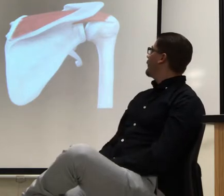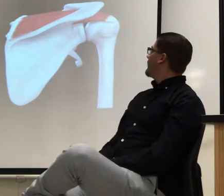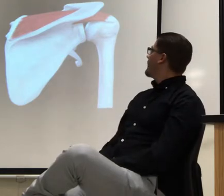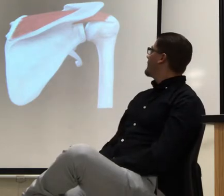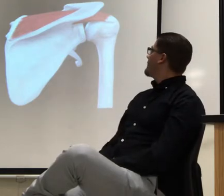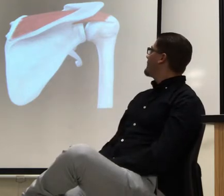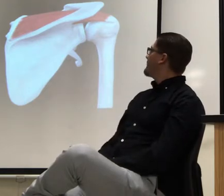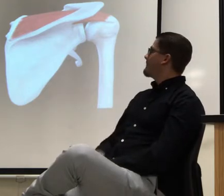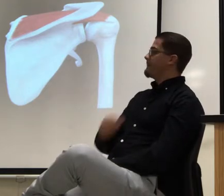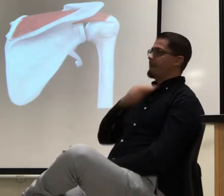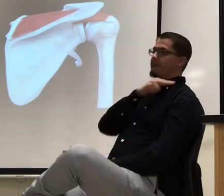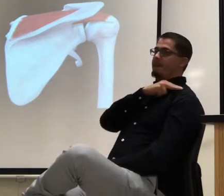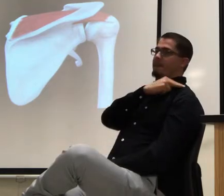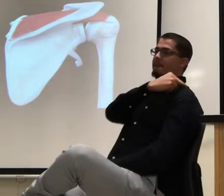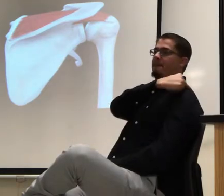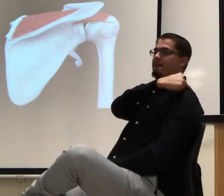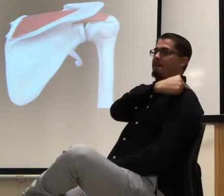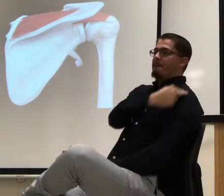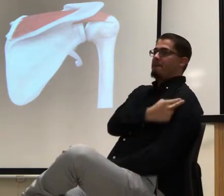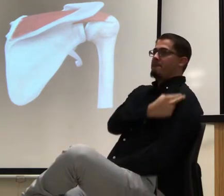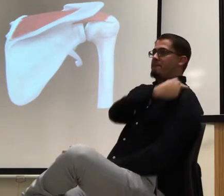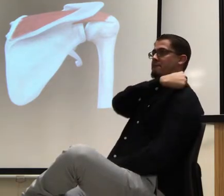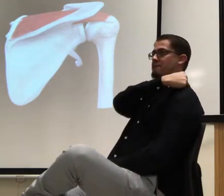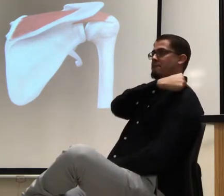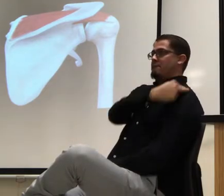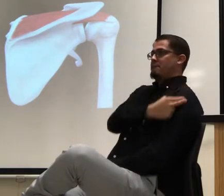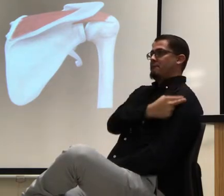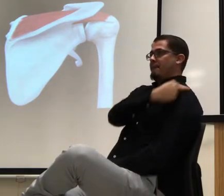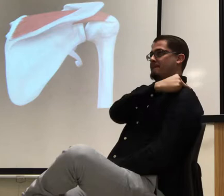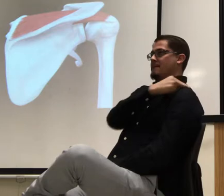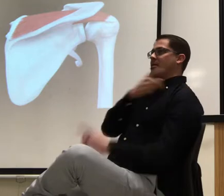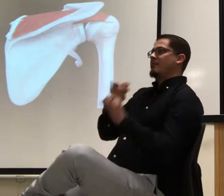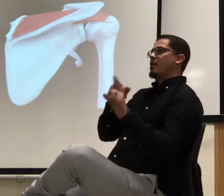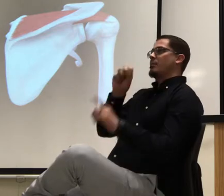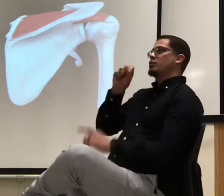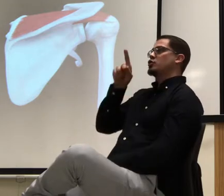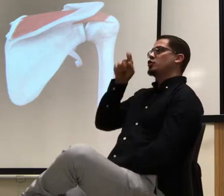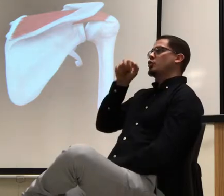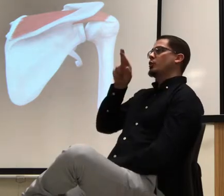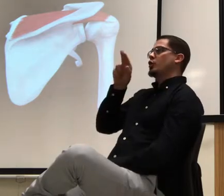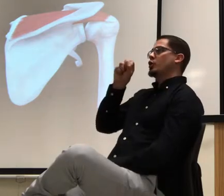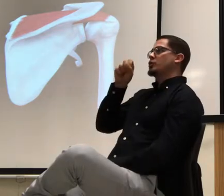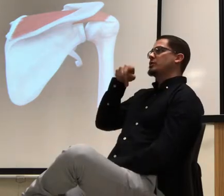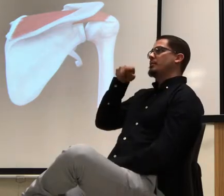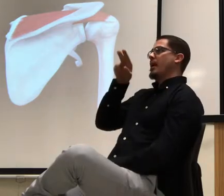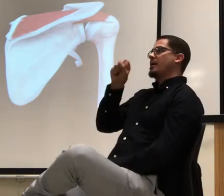The supraspinatus originates in the supraspinous fossa.